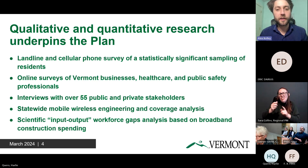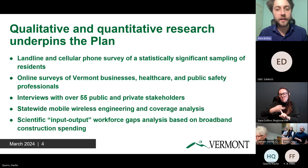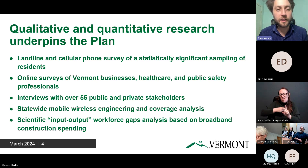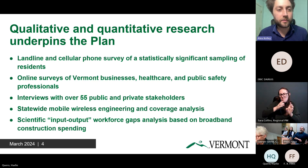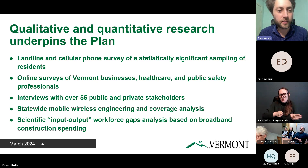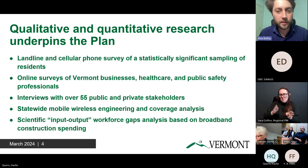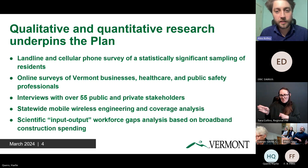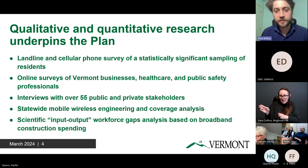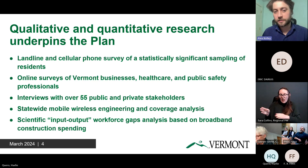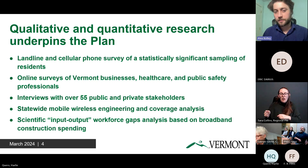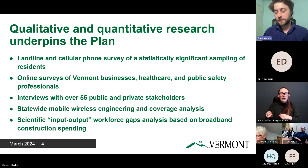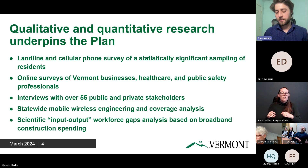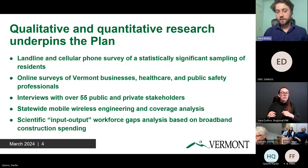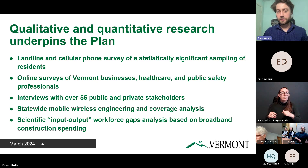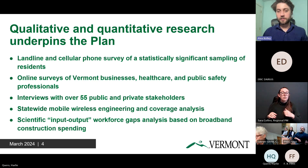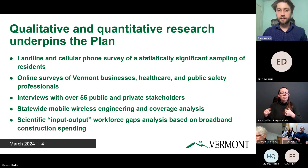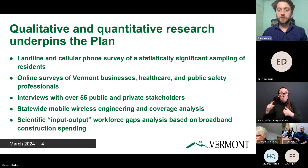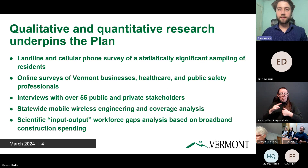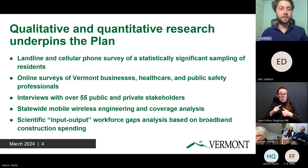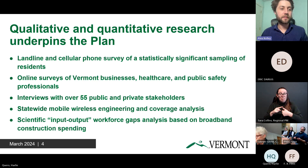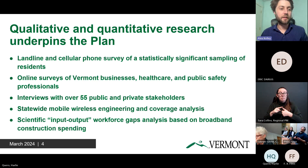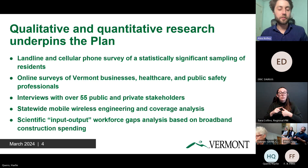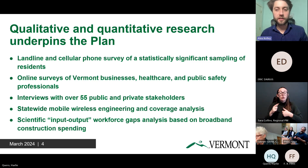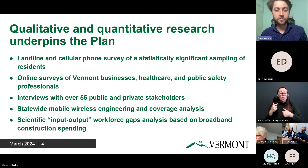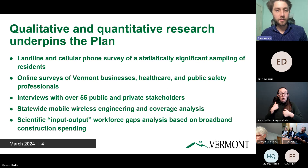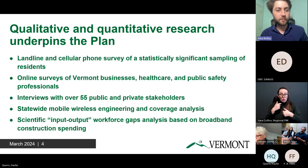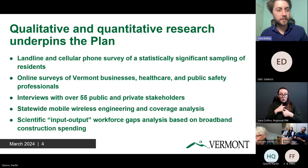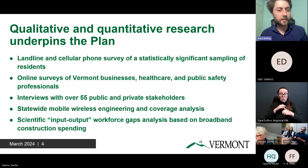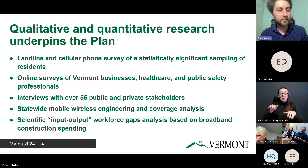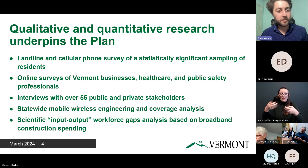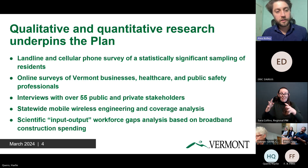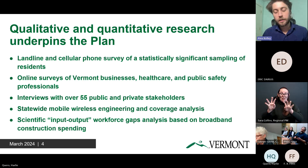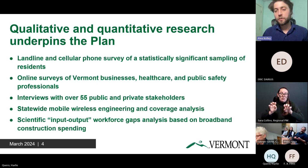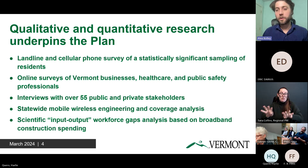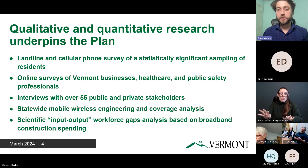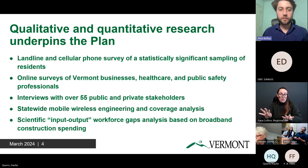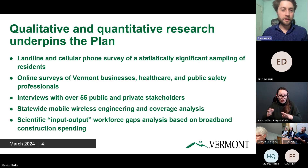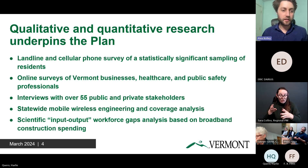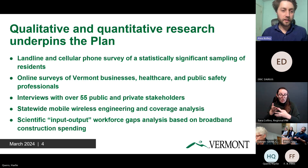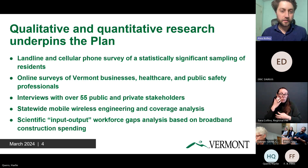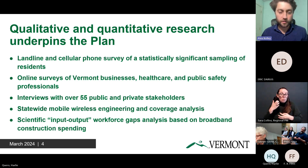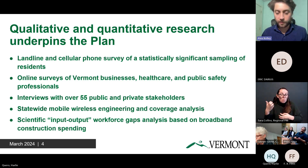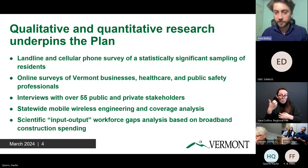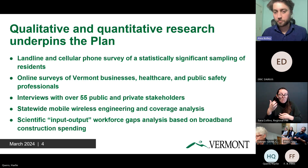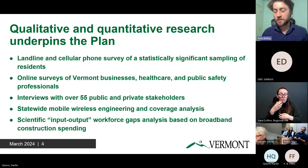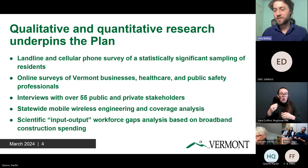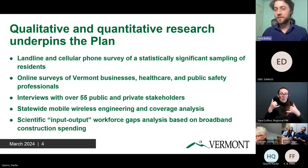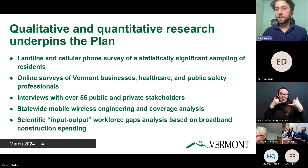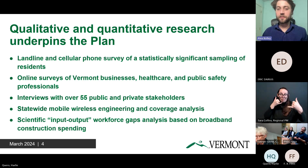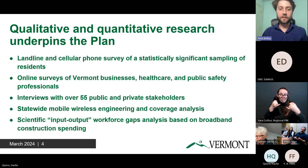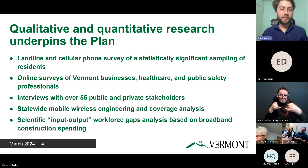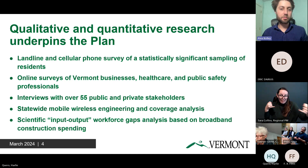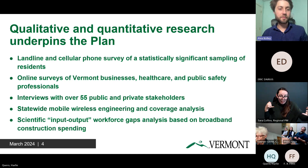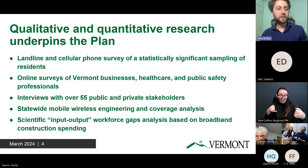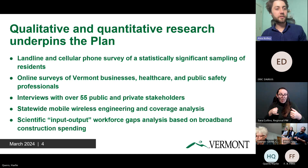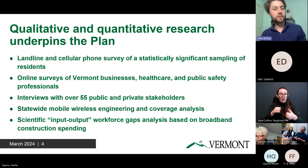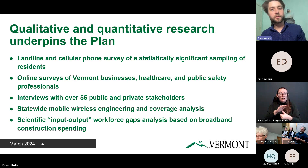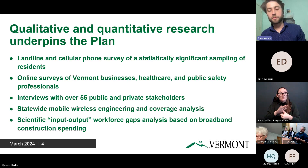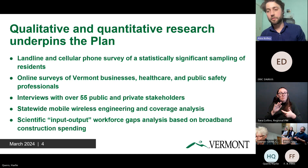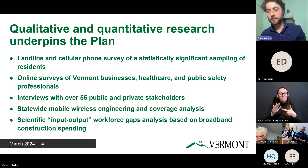phone survey of a statistically significant sampling of Vermont residents. We also did online surveys of businesses,